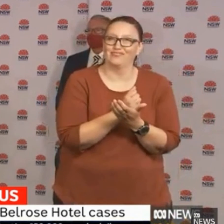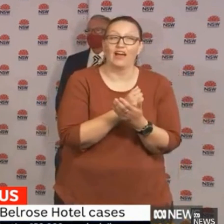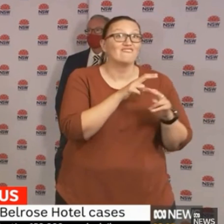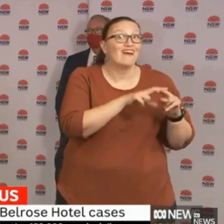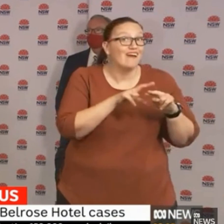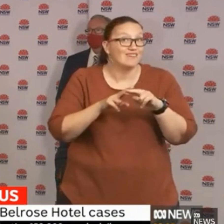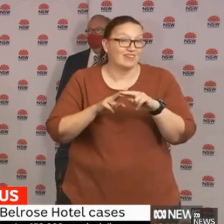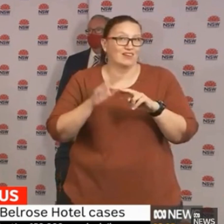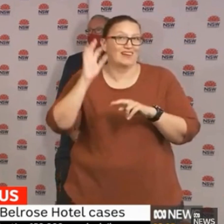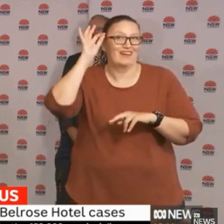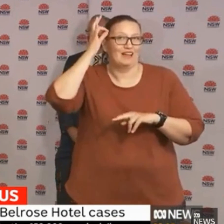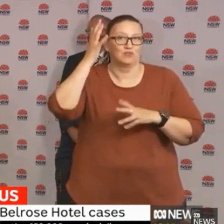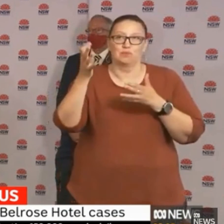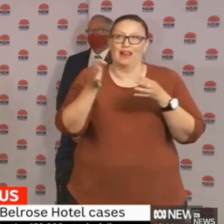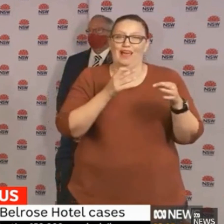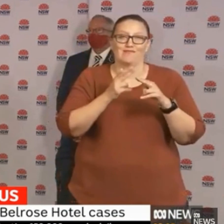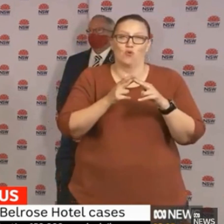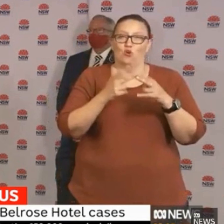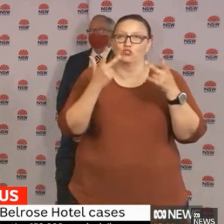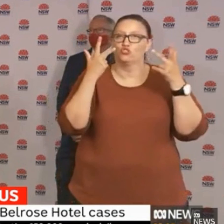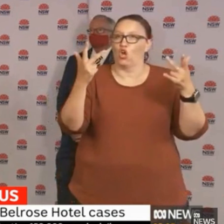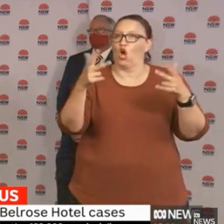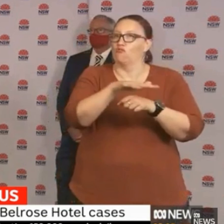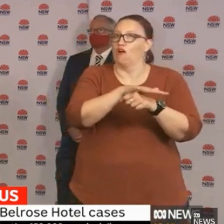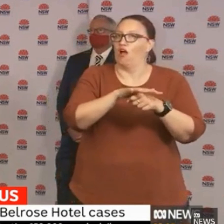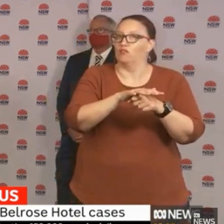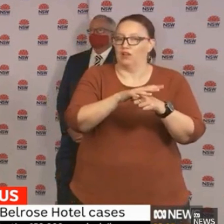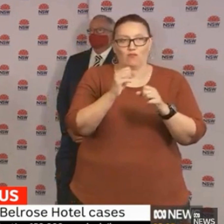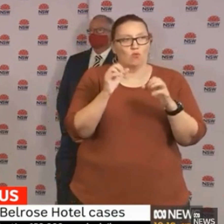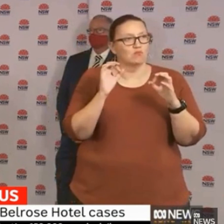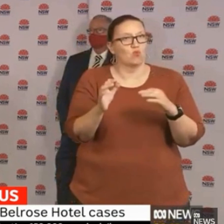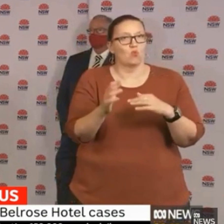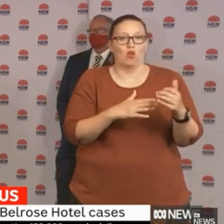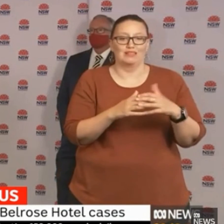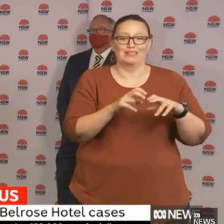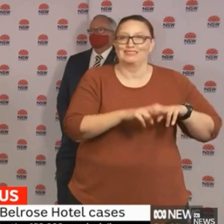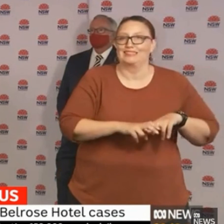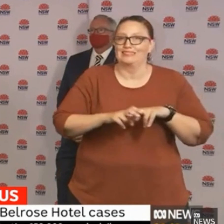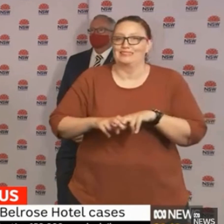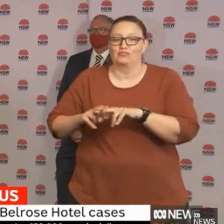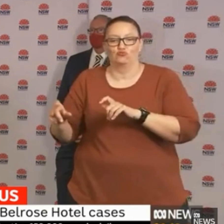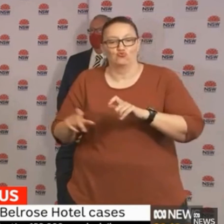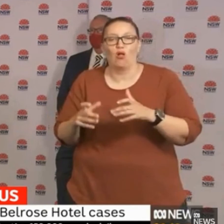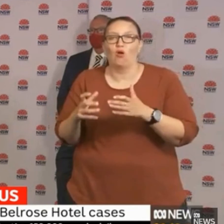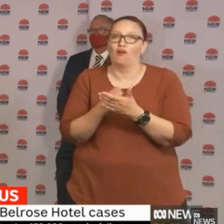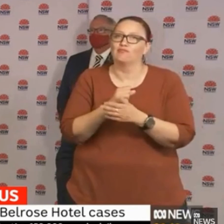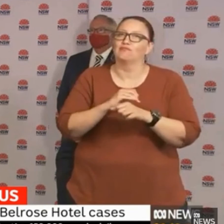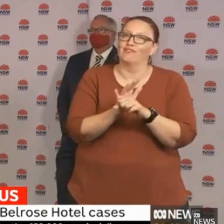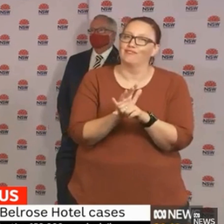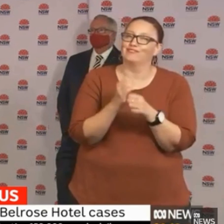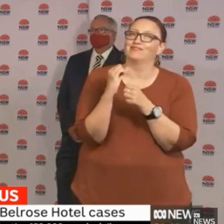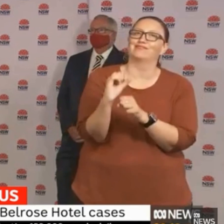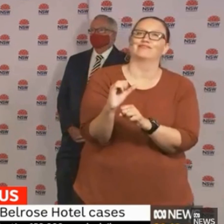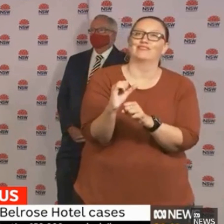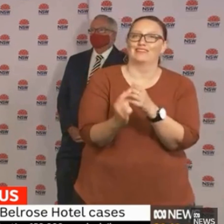like Fairfield Council at the showground had already organised to have COVID-safe, seated, controlled events. Those events